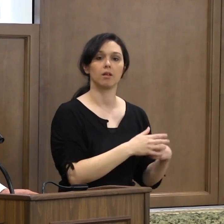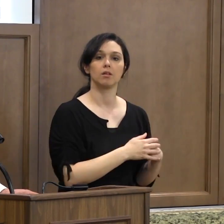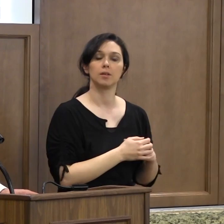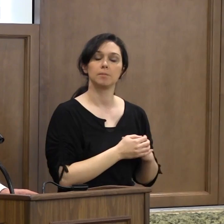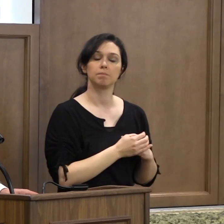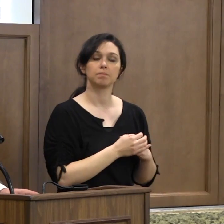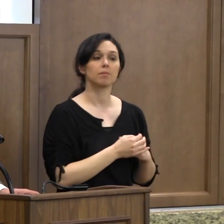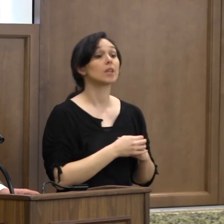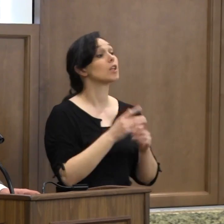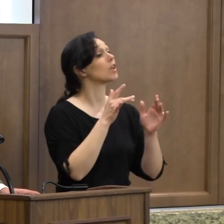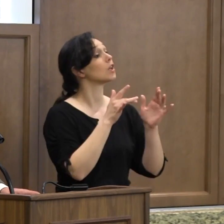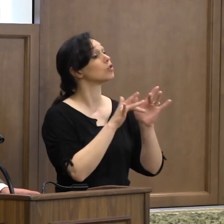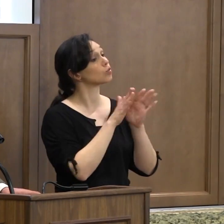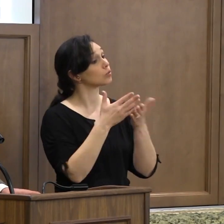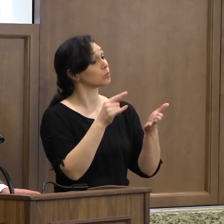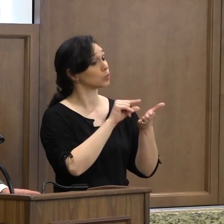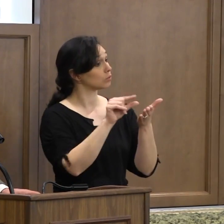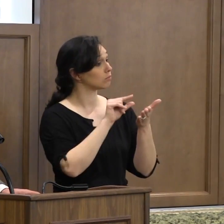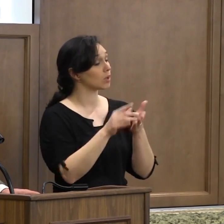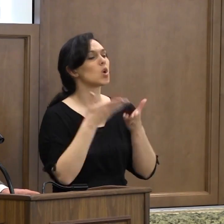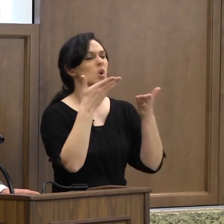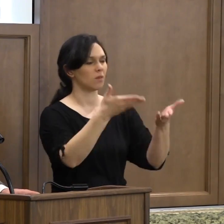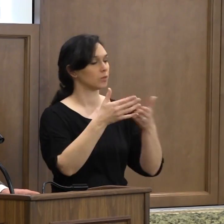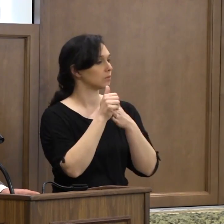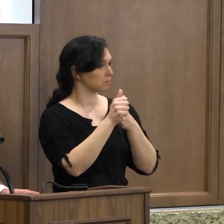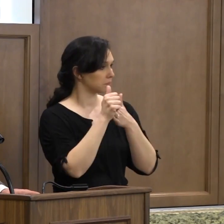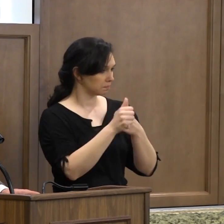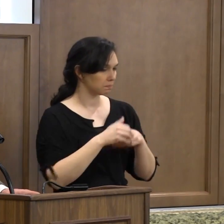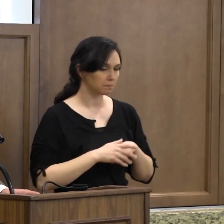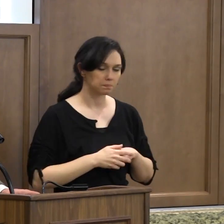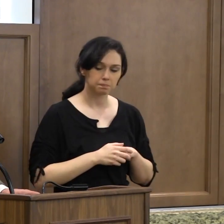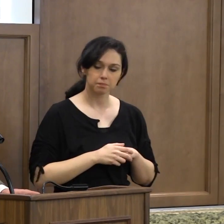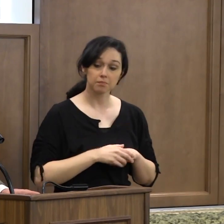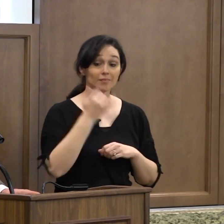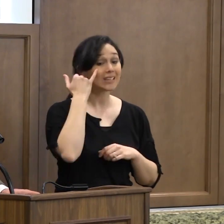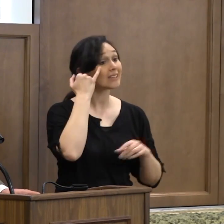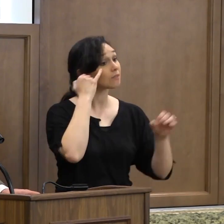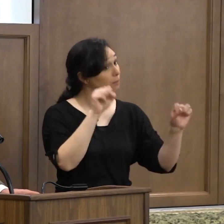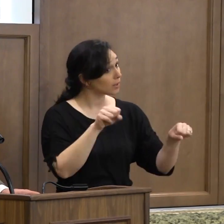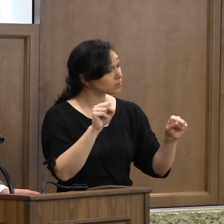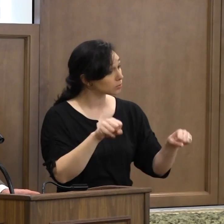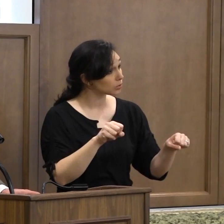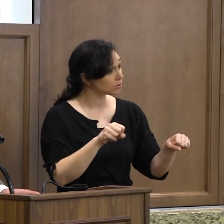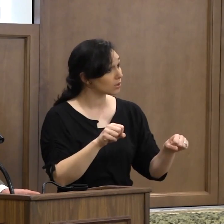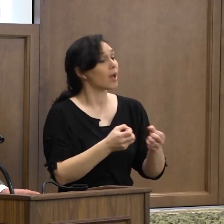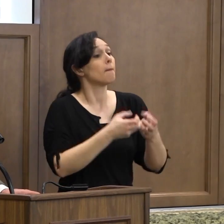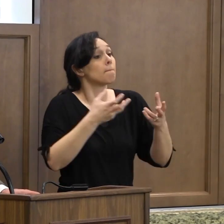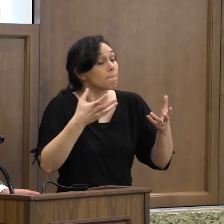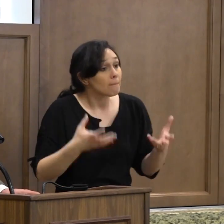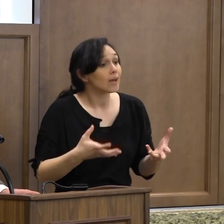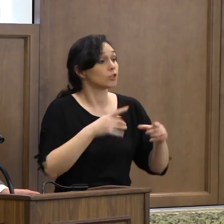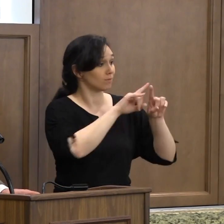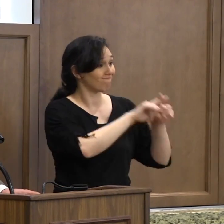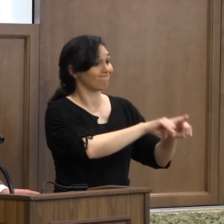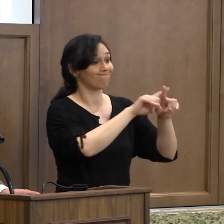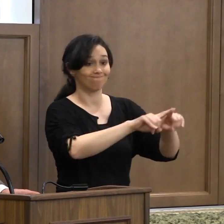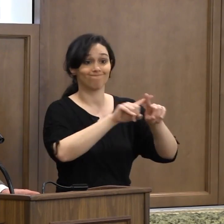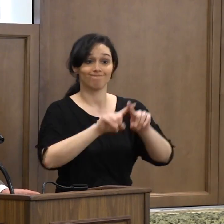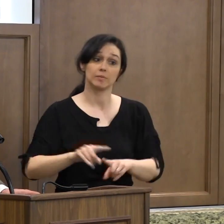There is a scripture which offers some guidance. If it is possible, as much as lieth in